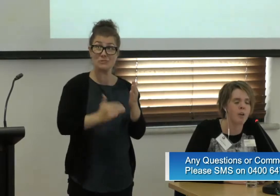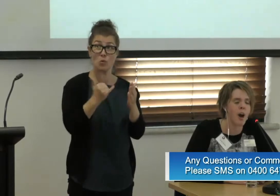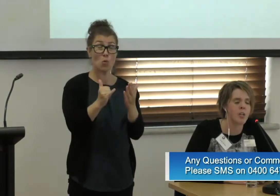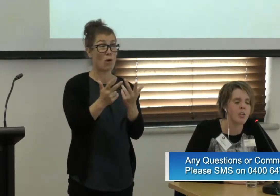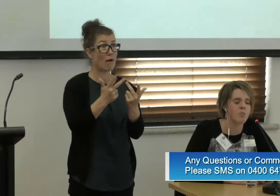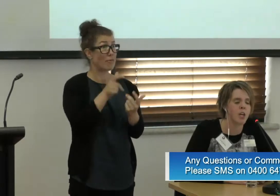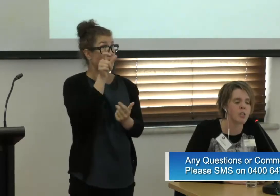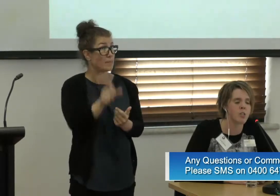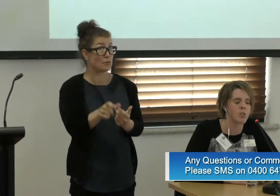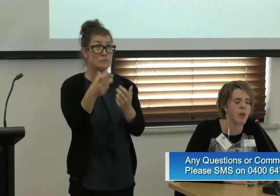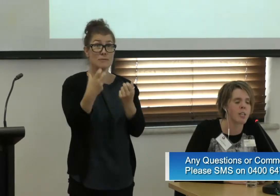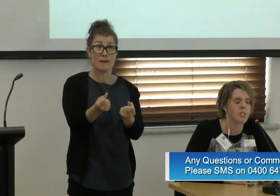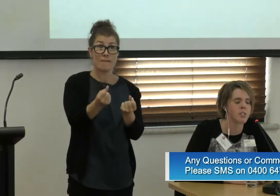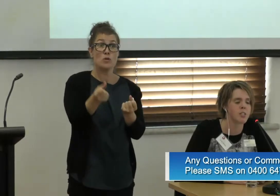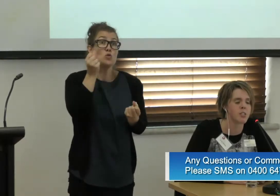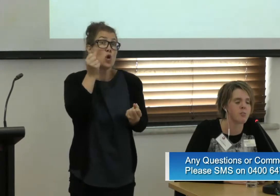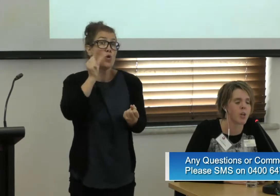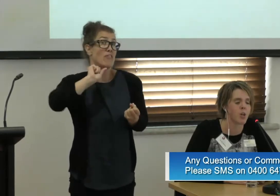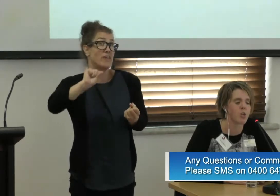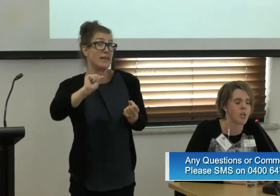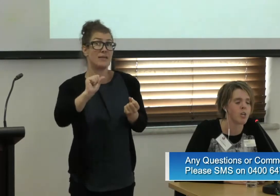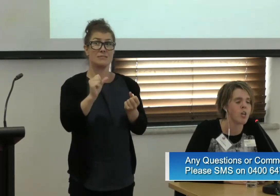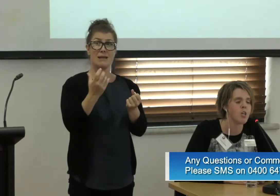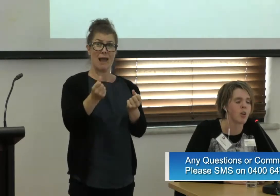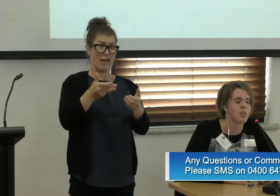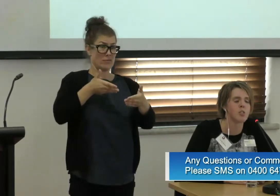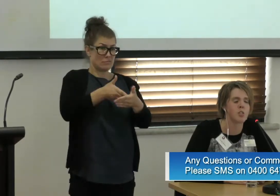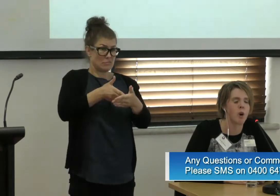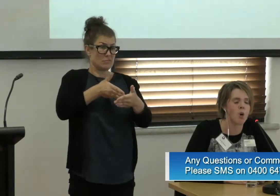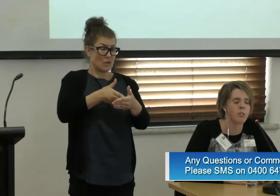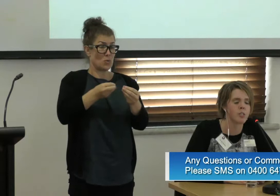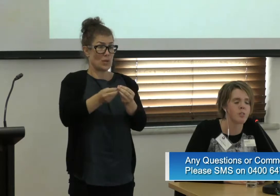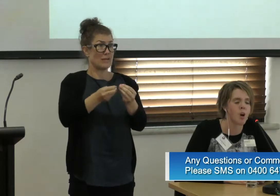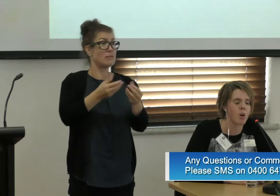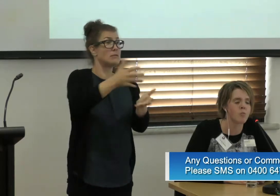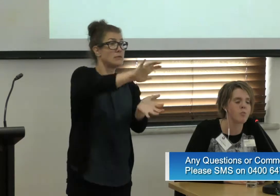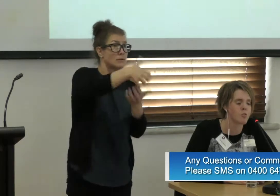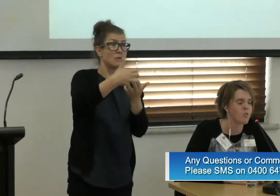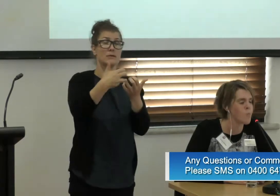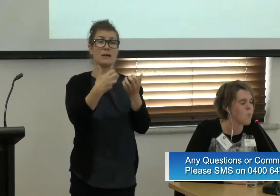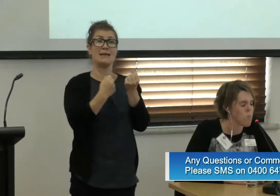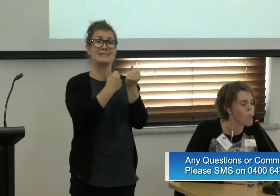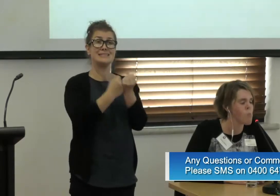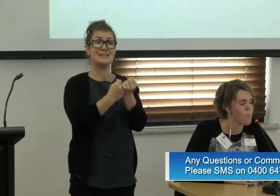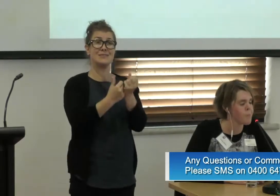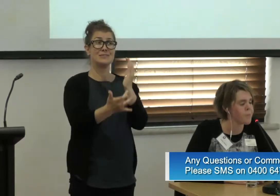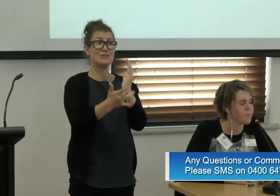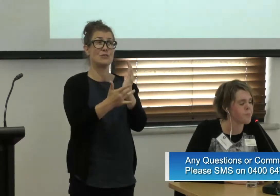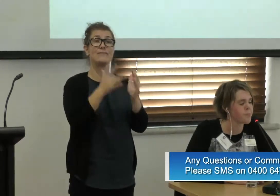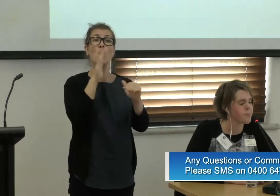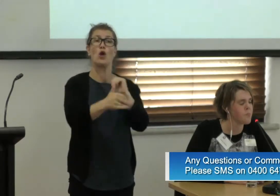may have had in relation to accessing assistive technology? So this is just for over 65s.